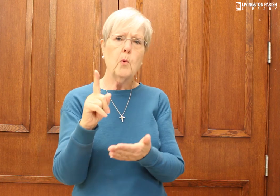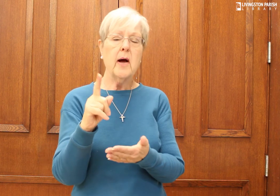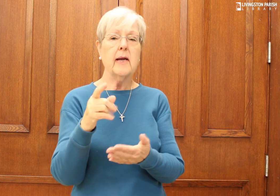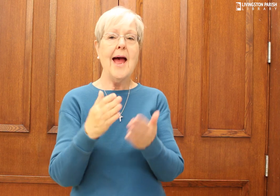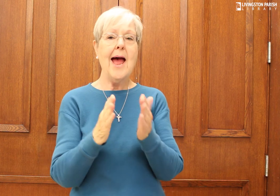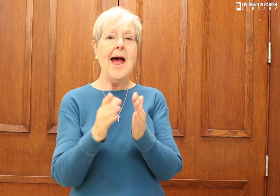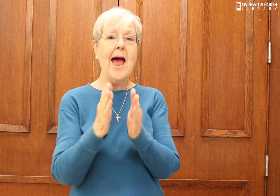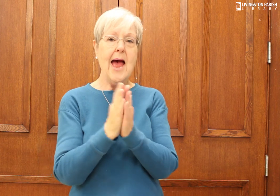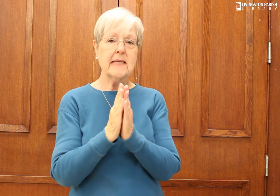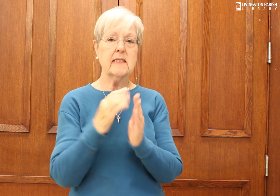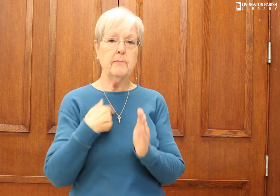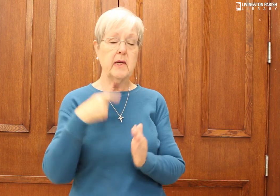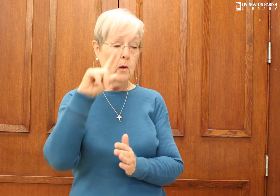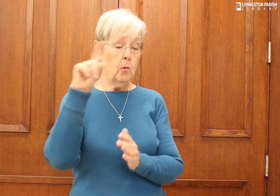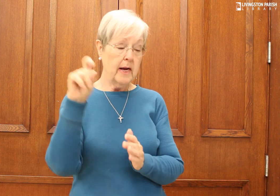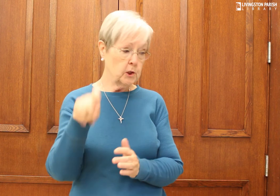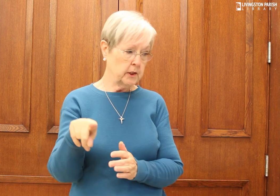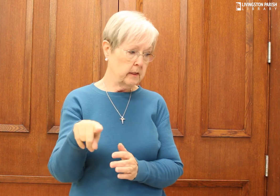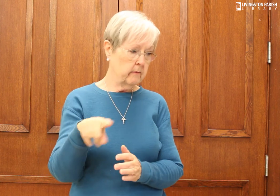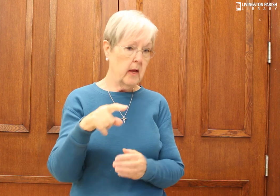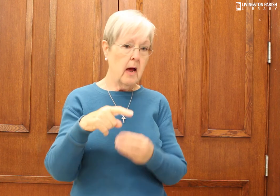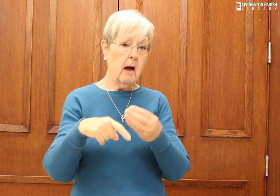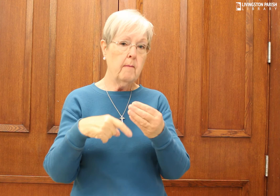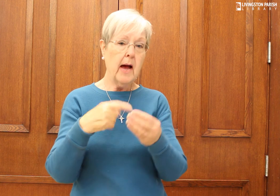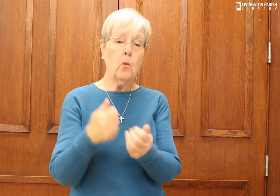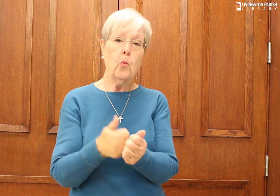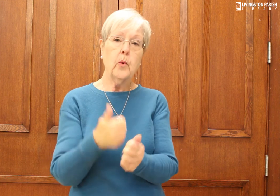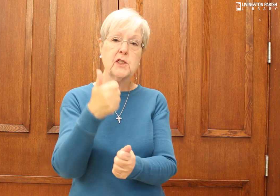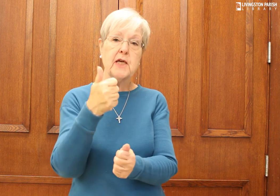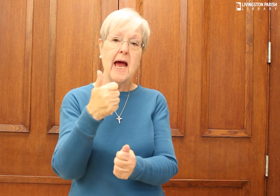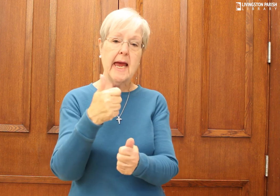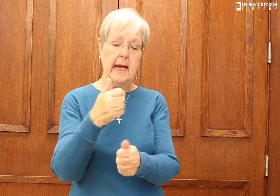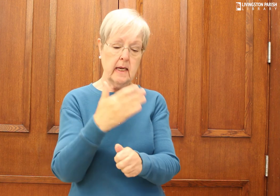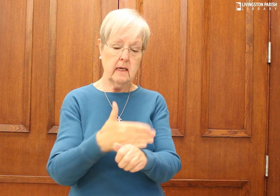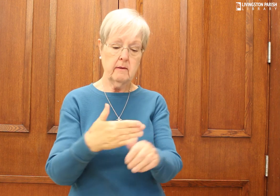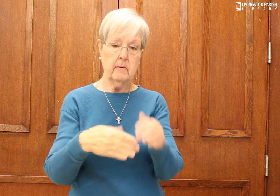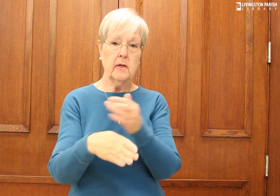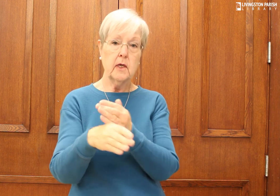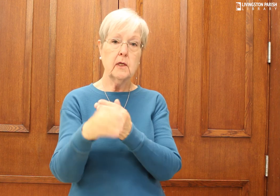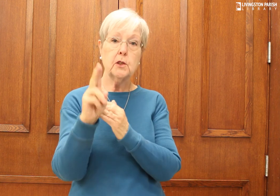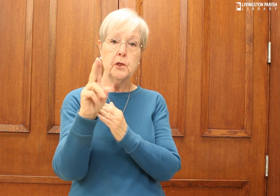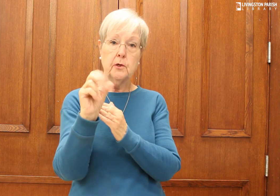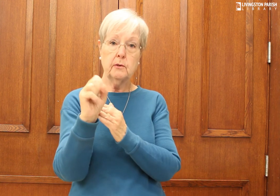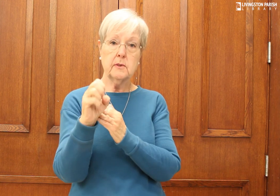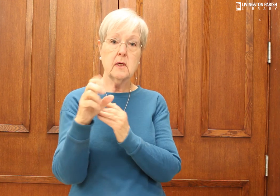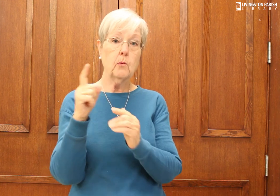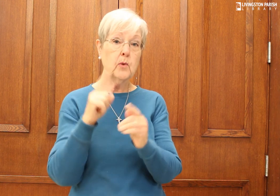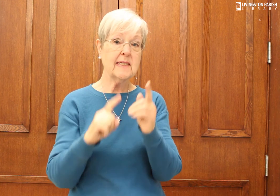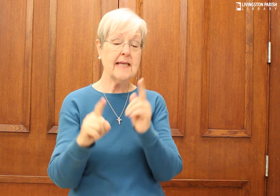Someone asked me a question about which hand to use when